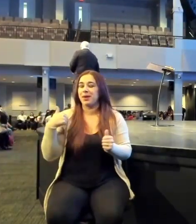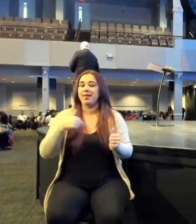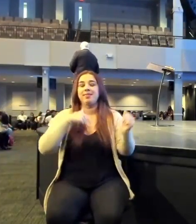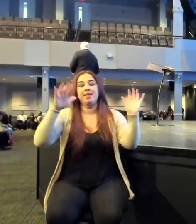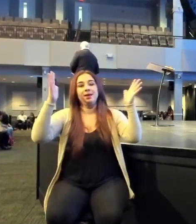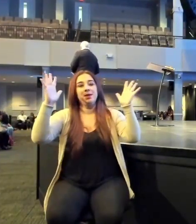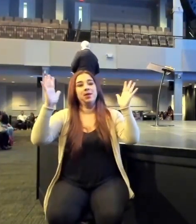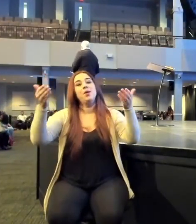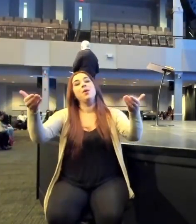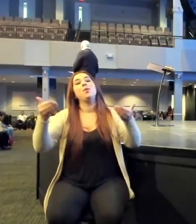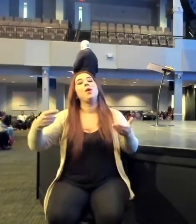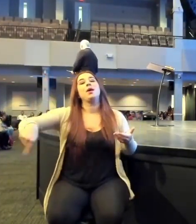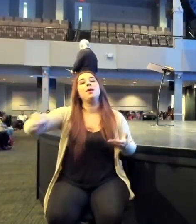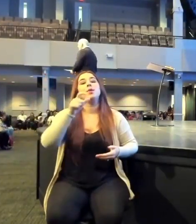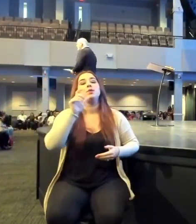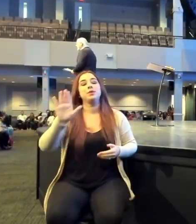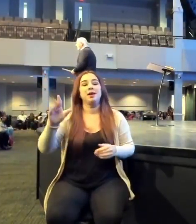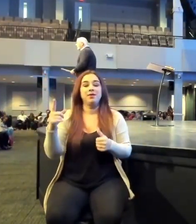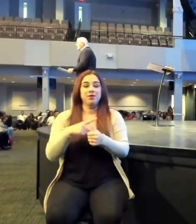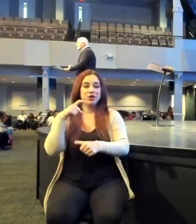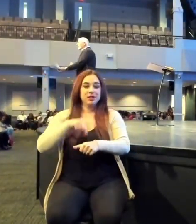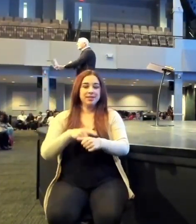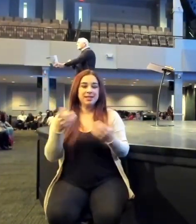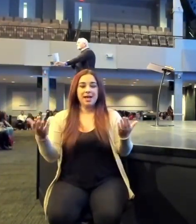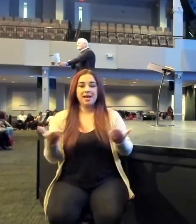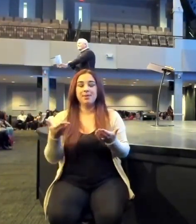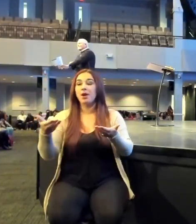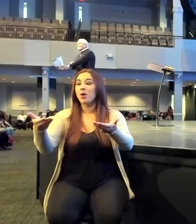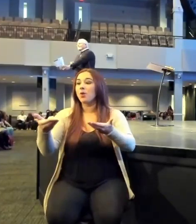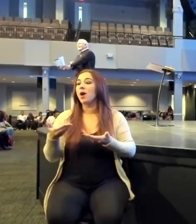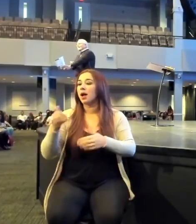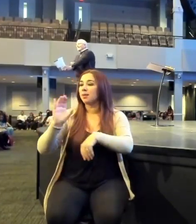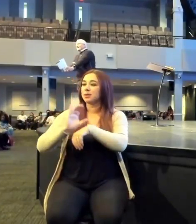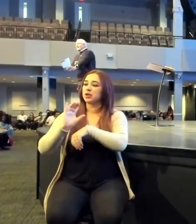good round of applause to those with us for the first time today? Welcome to church.